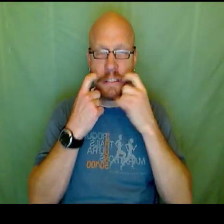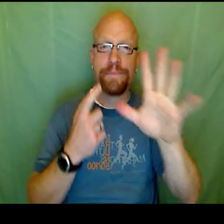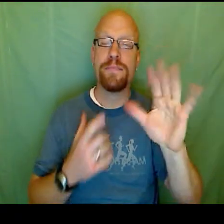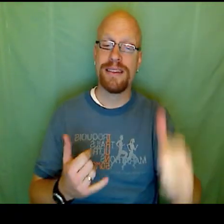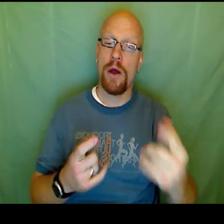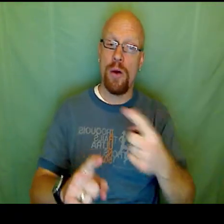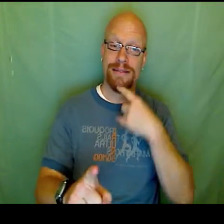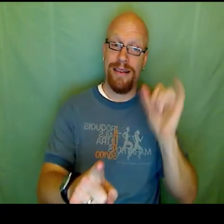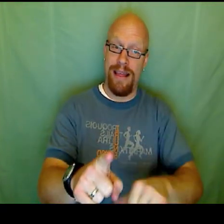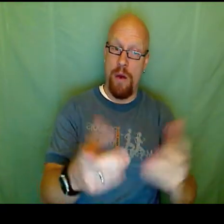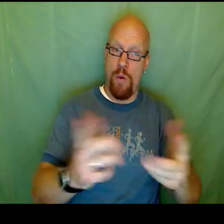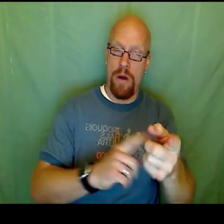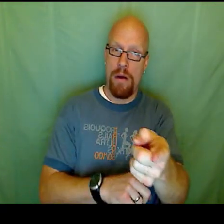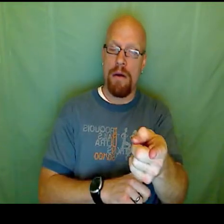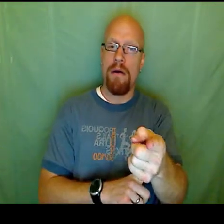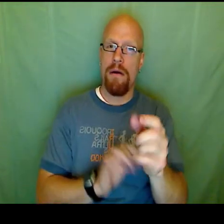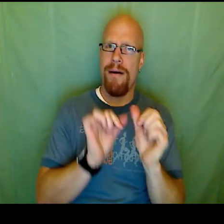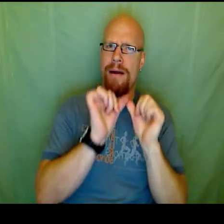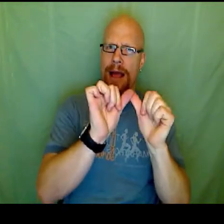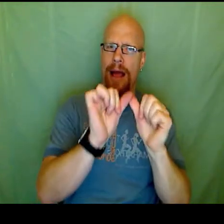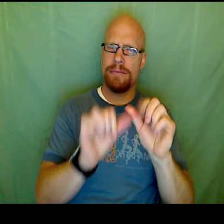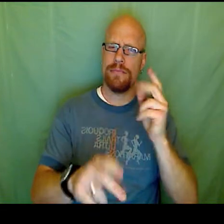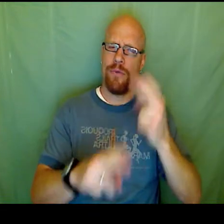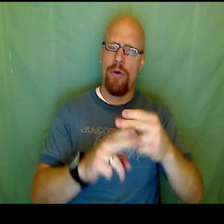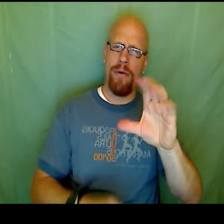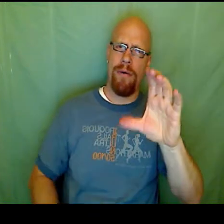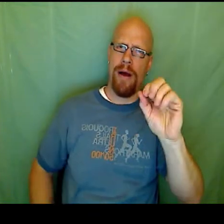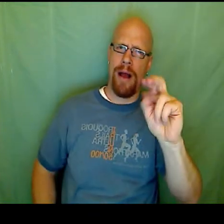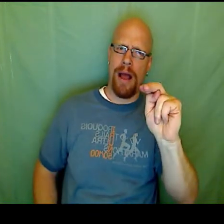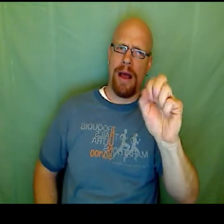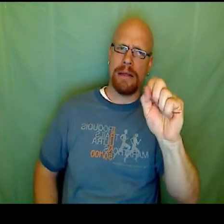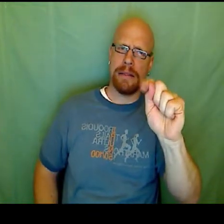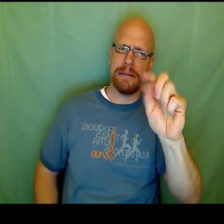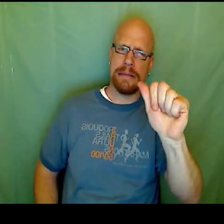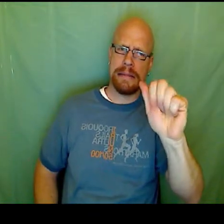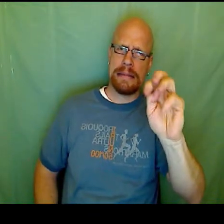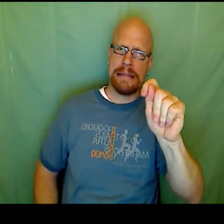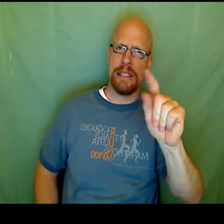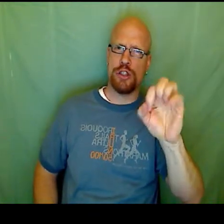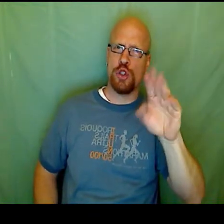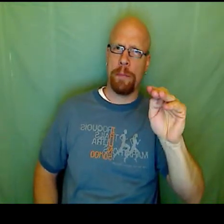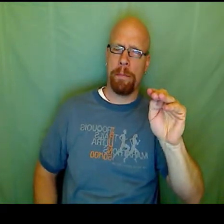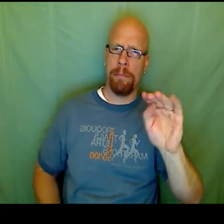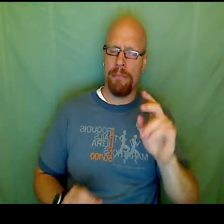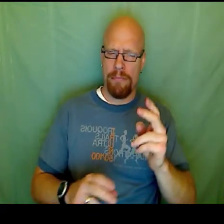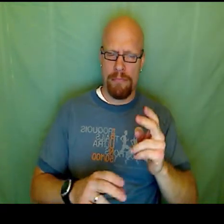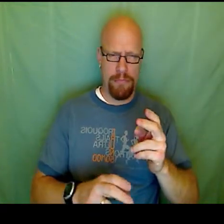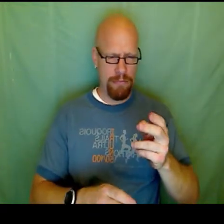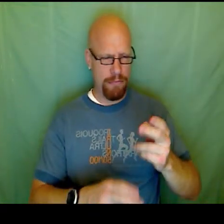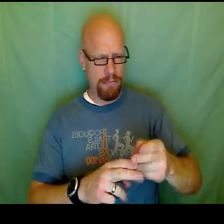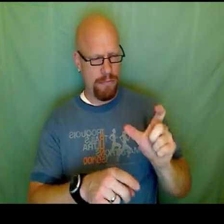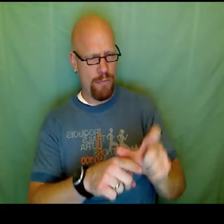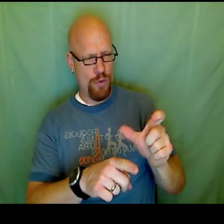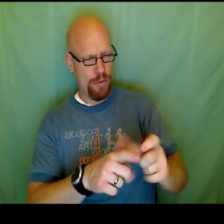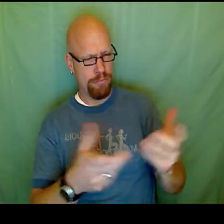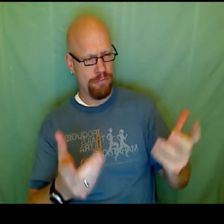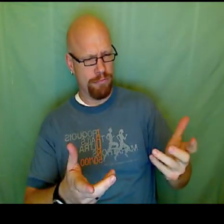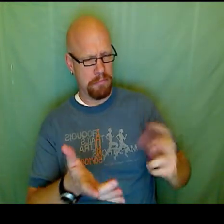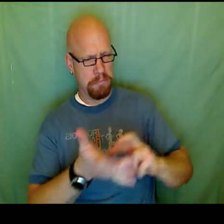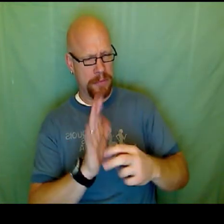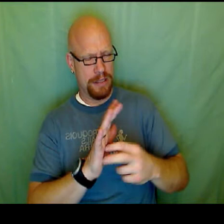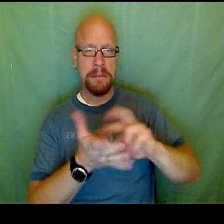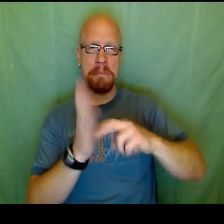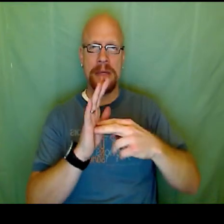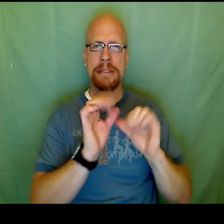Okay, excuse me, my eyes were dry. So, now a constant term is any term in the equation that does not have